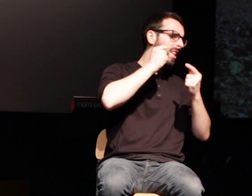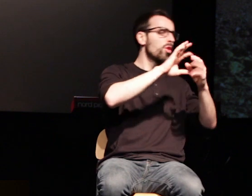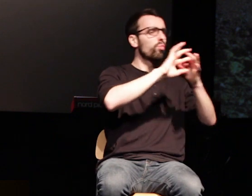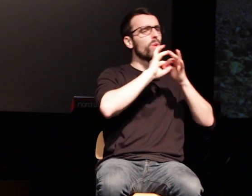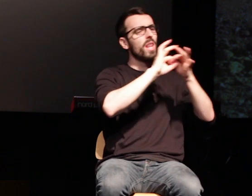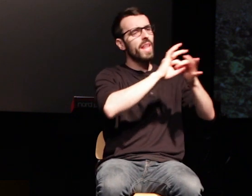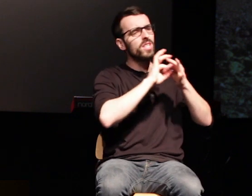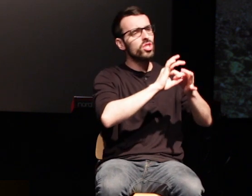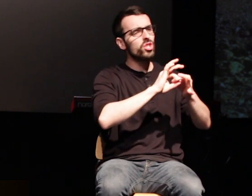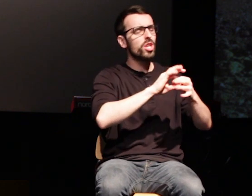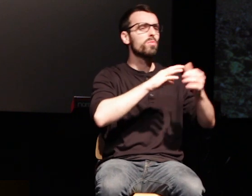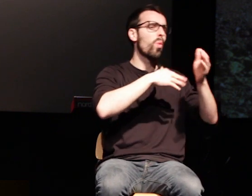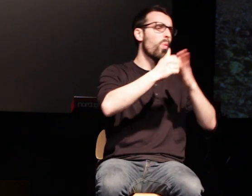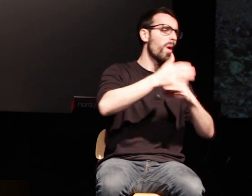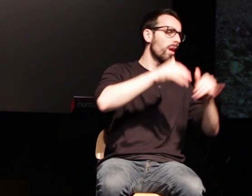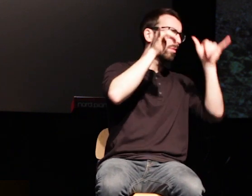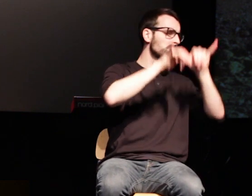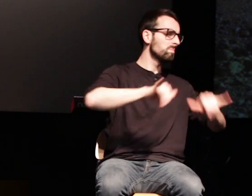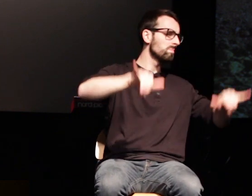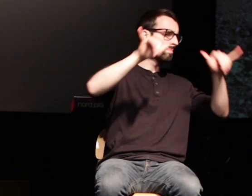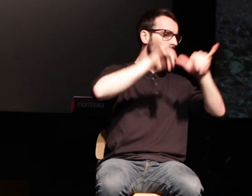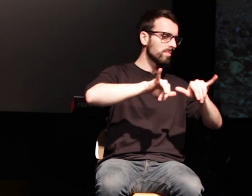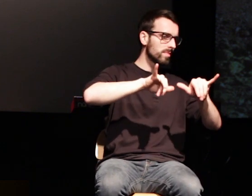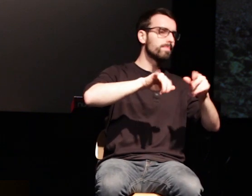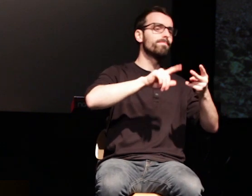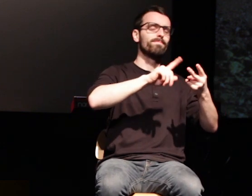old patterns win the day.